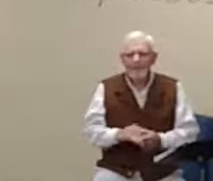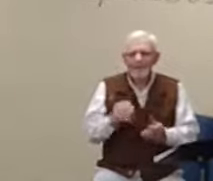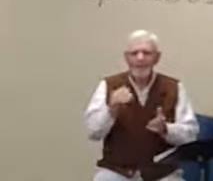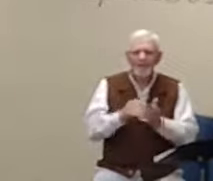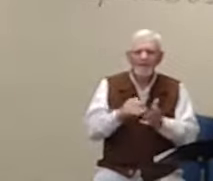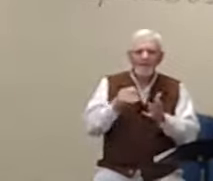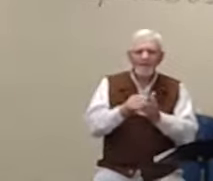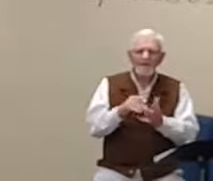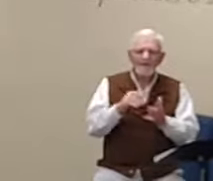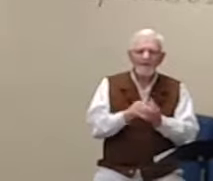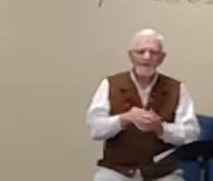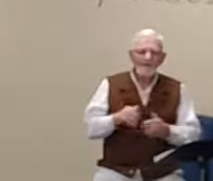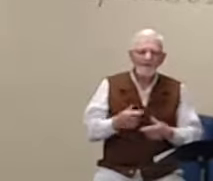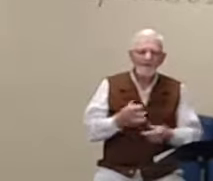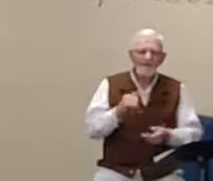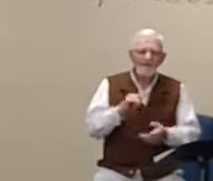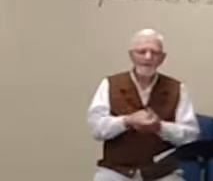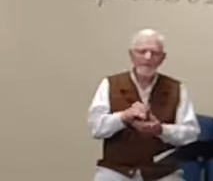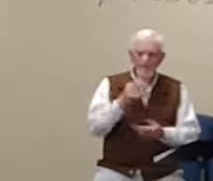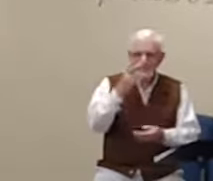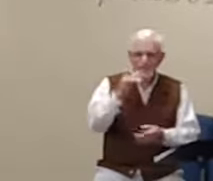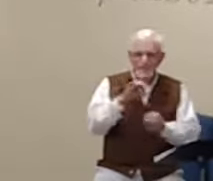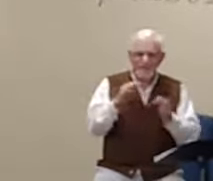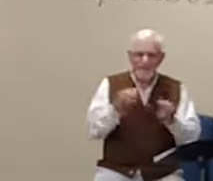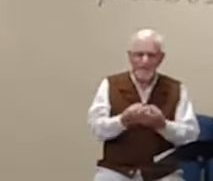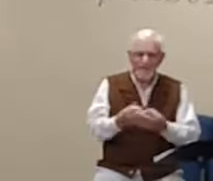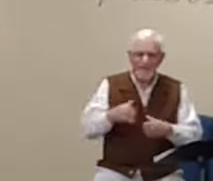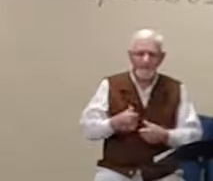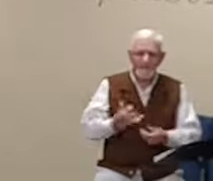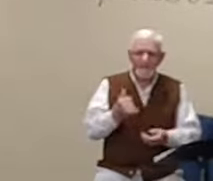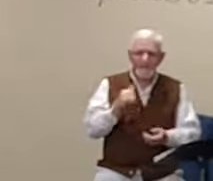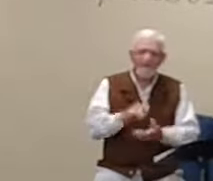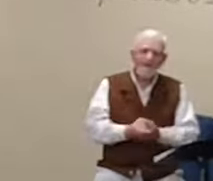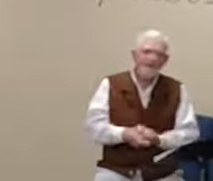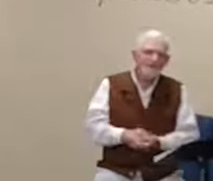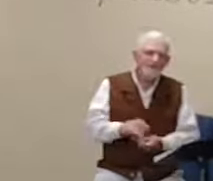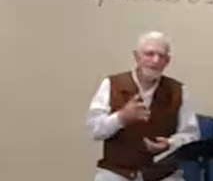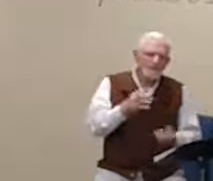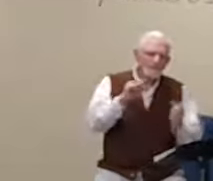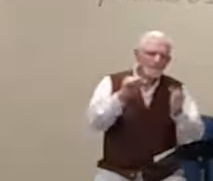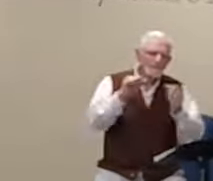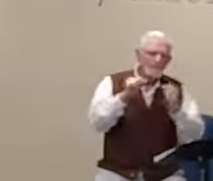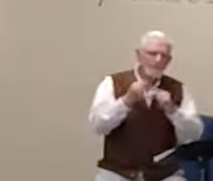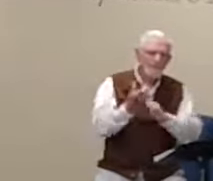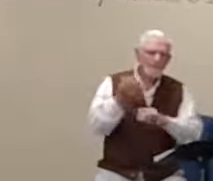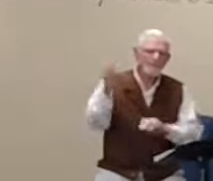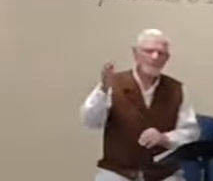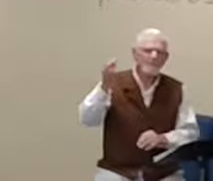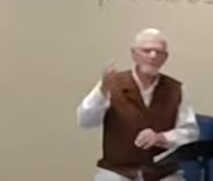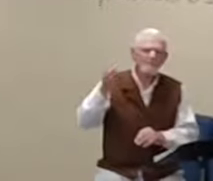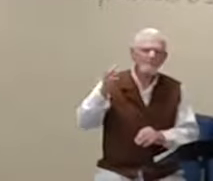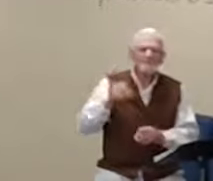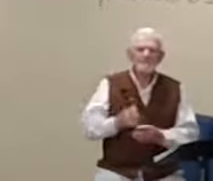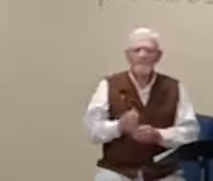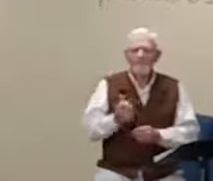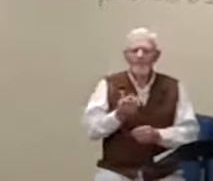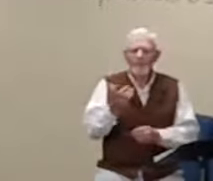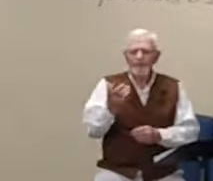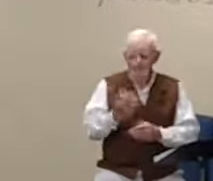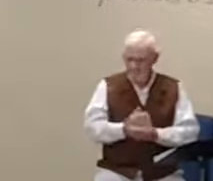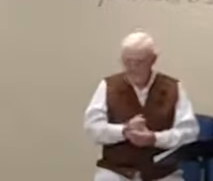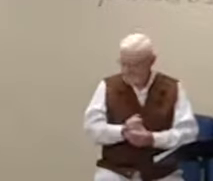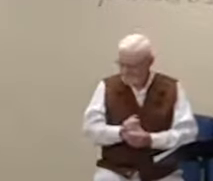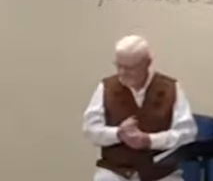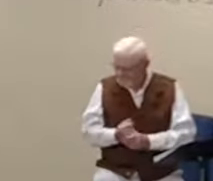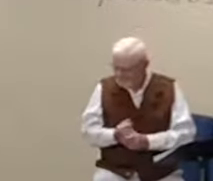if you start getting tired of it, you know your family's getting tired of it. So I'm going to switch gears a little bit and preach something that's very old, actually.